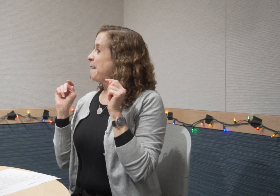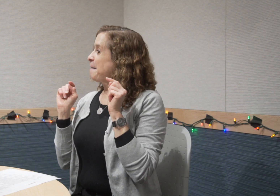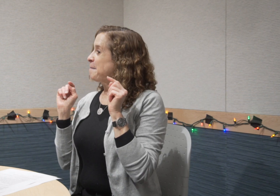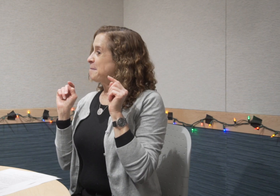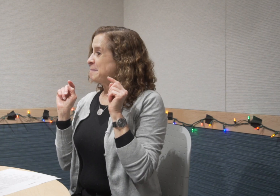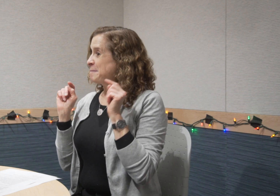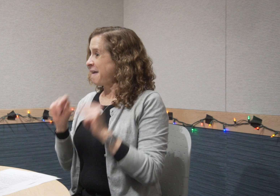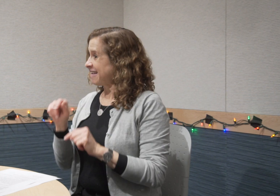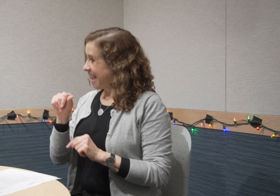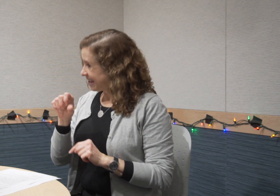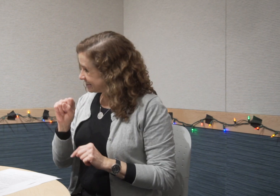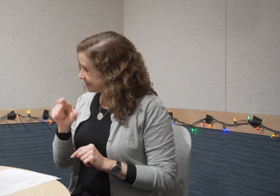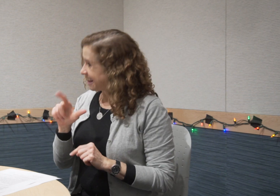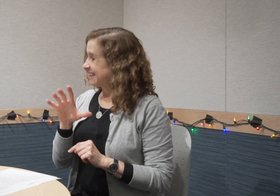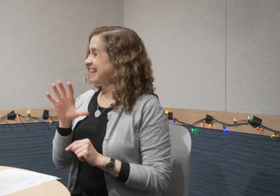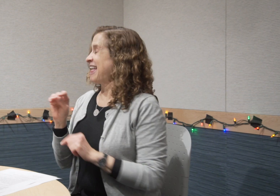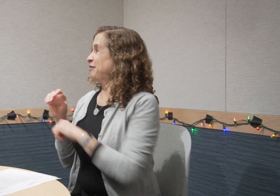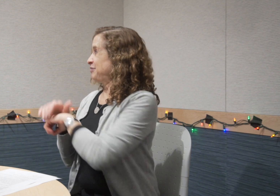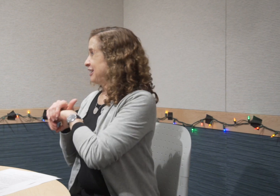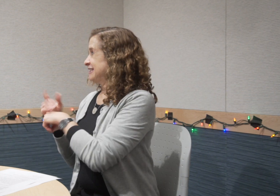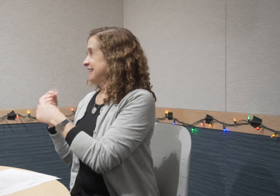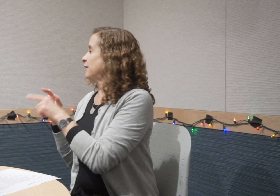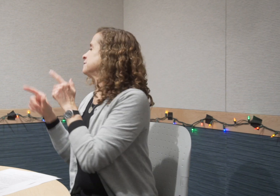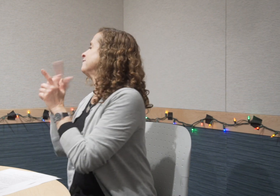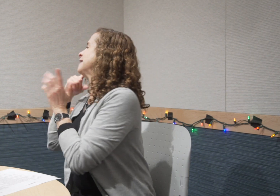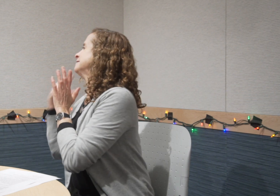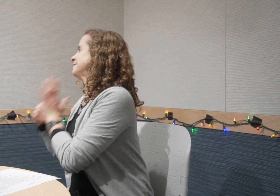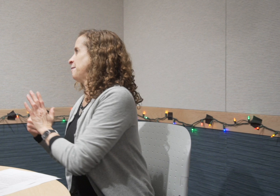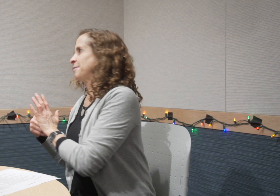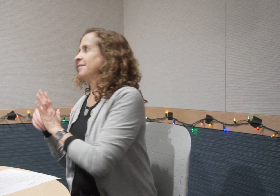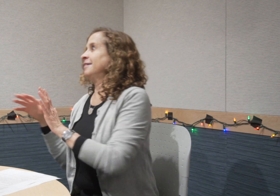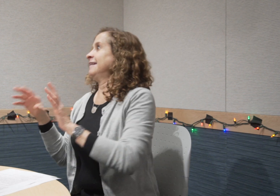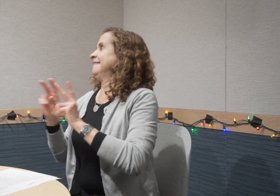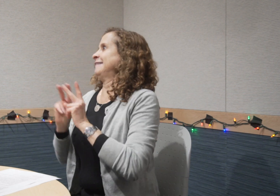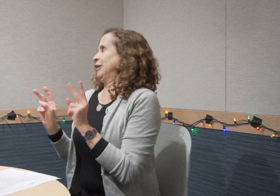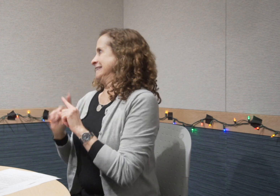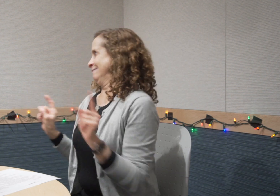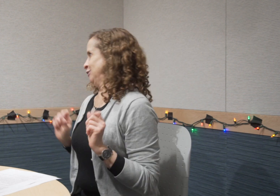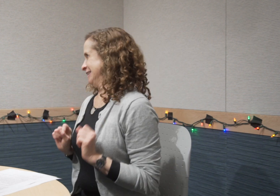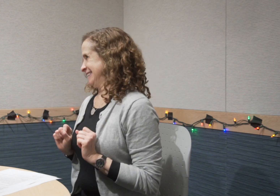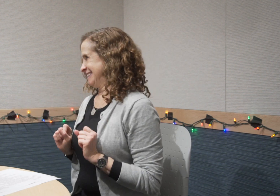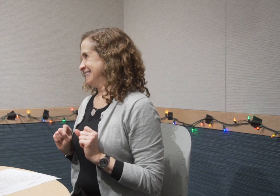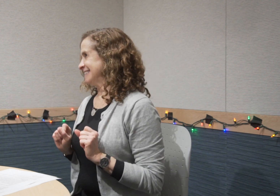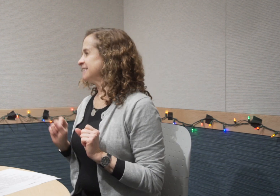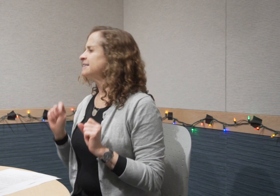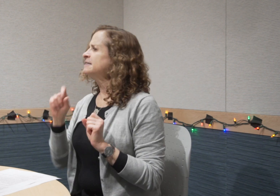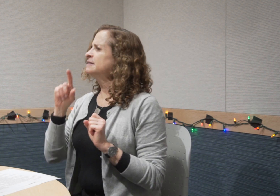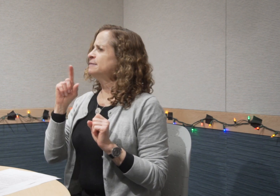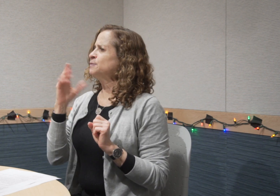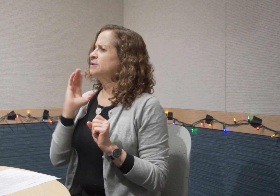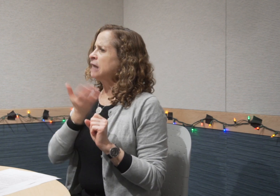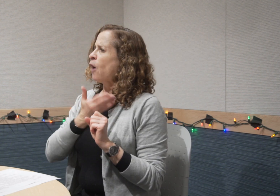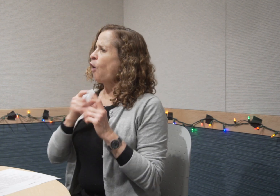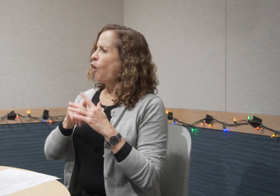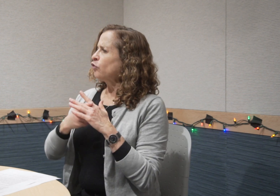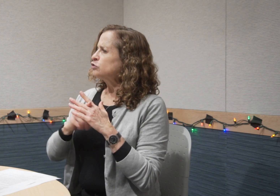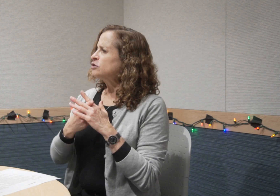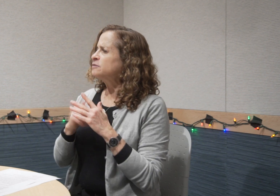and then Australia to New Zealand. Oh, But ASL and British Sign Language, as another example, are incredibly different.